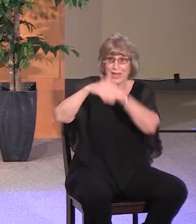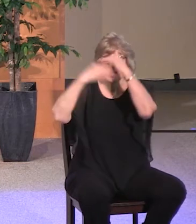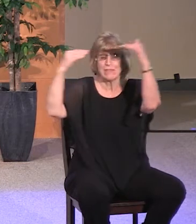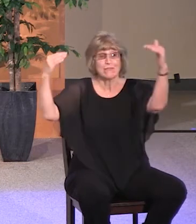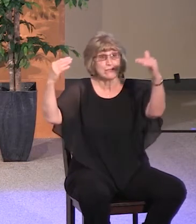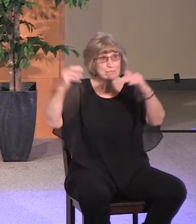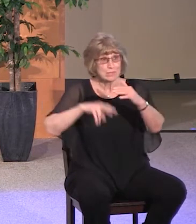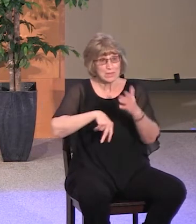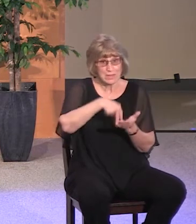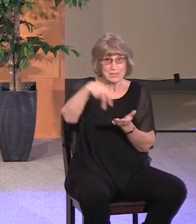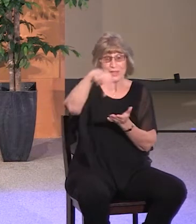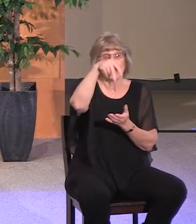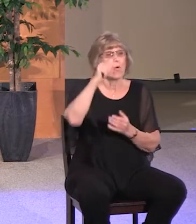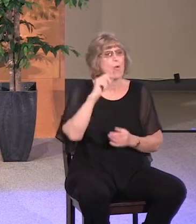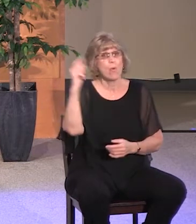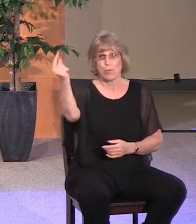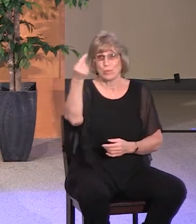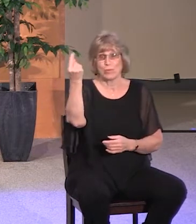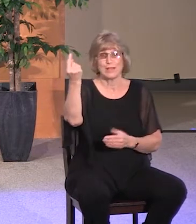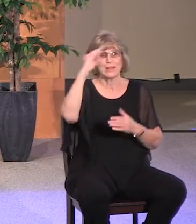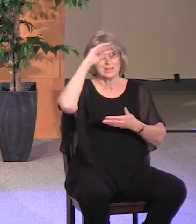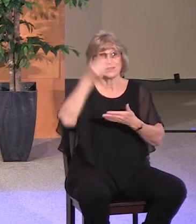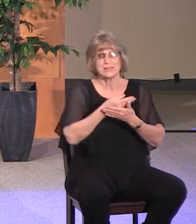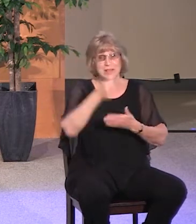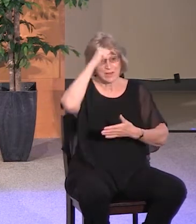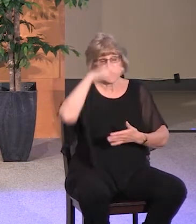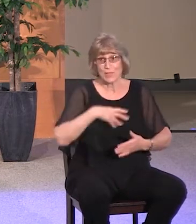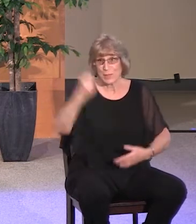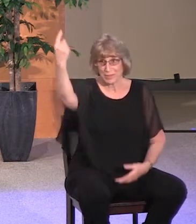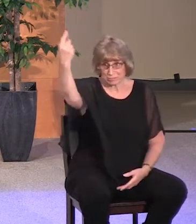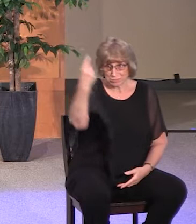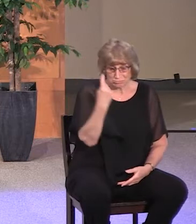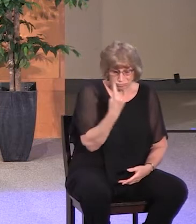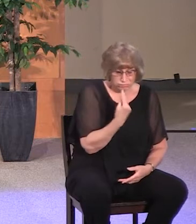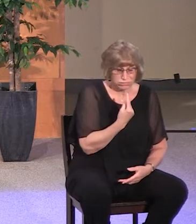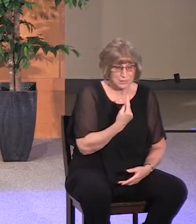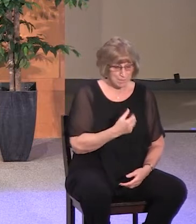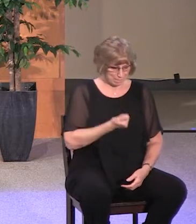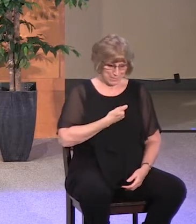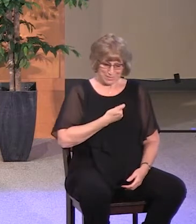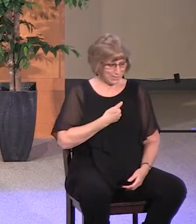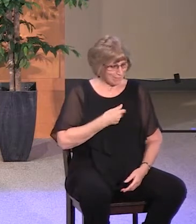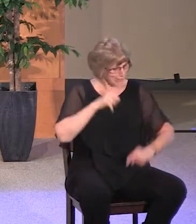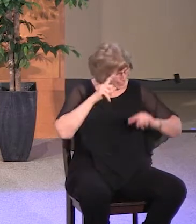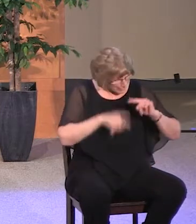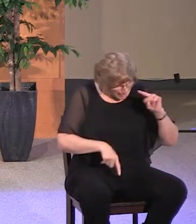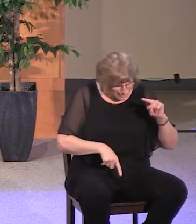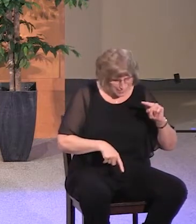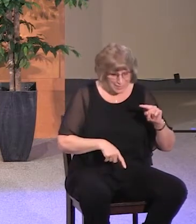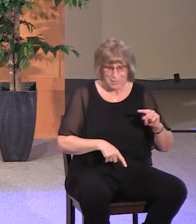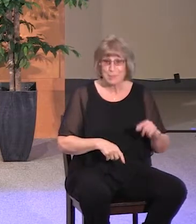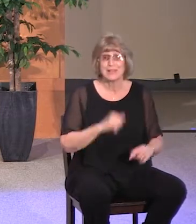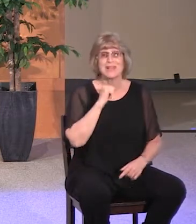read this script in the past, I was like, well, that leaves me out, right? There's no way. But it's not true.